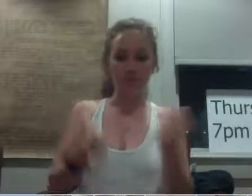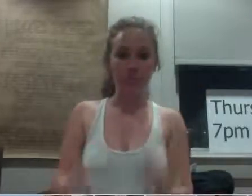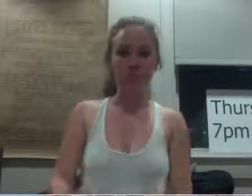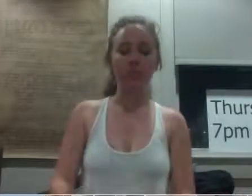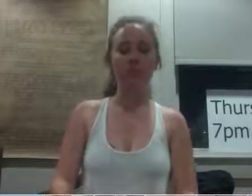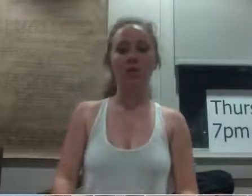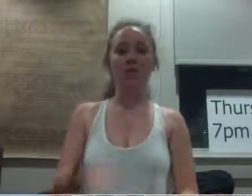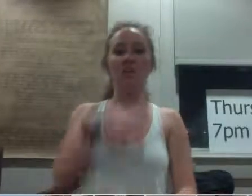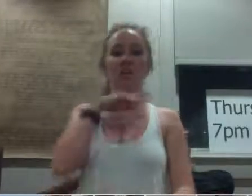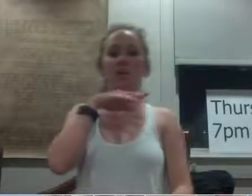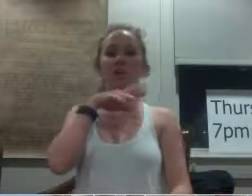example.